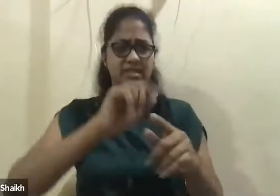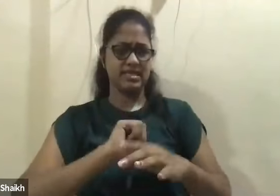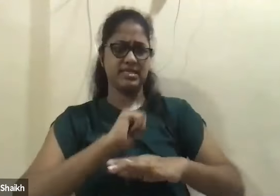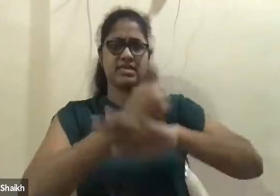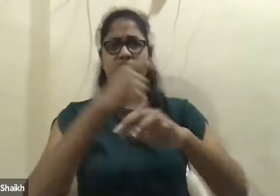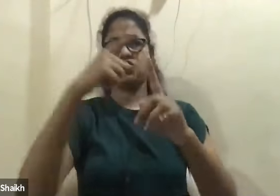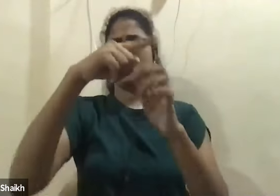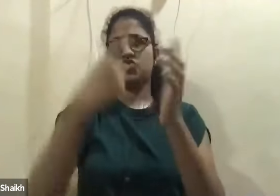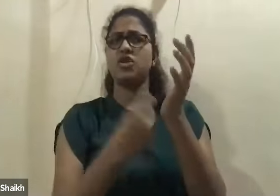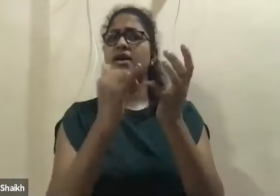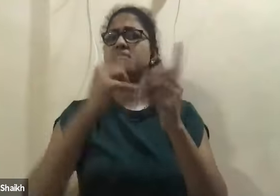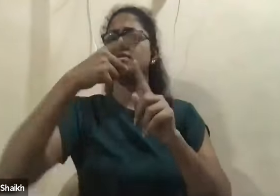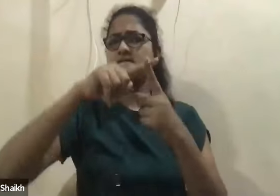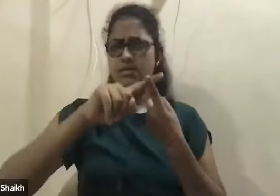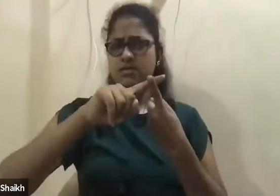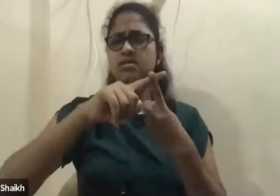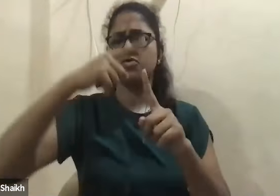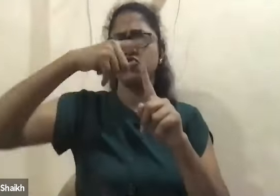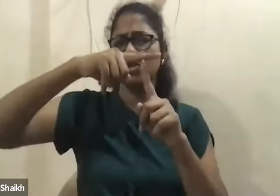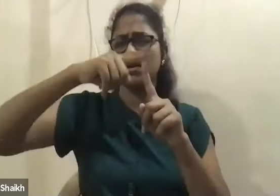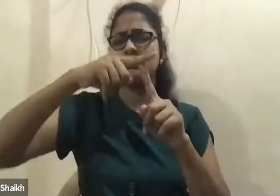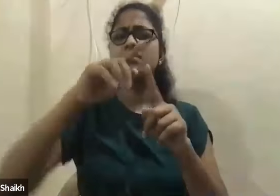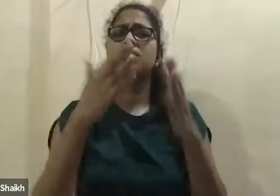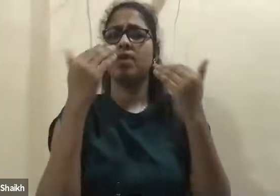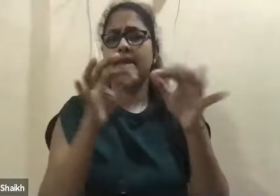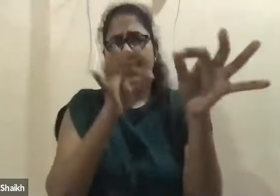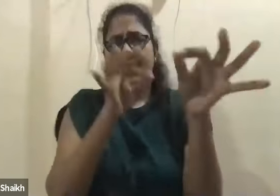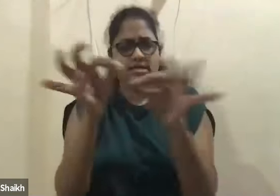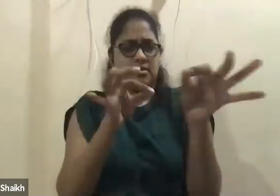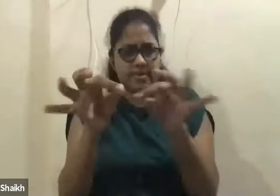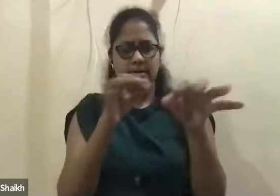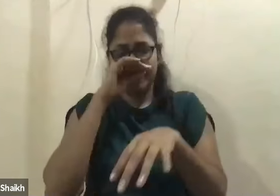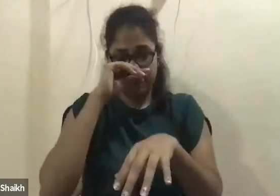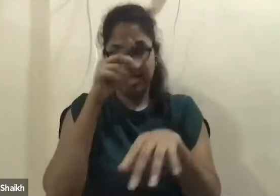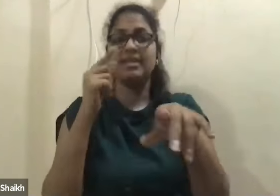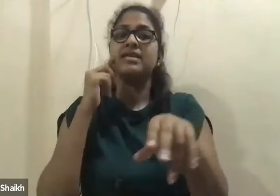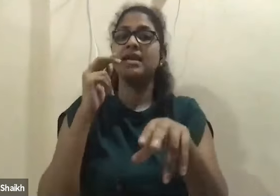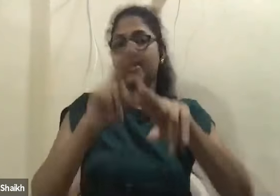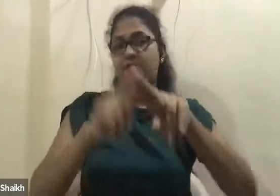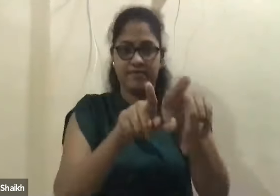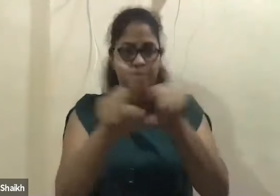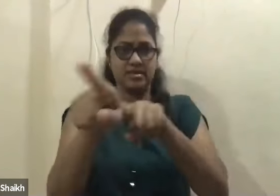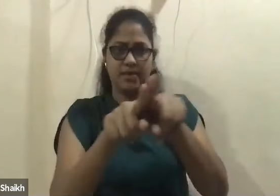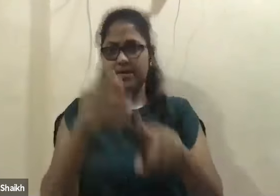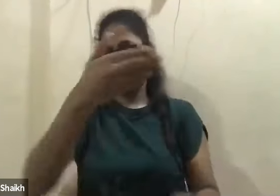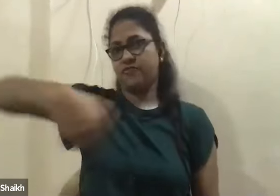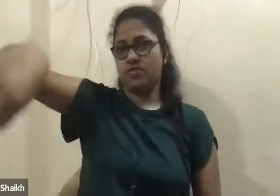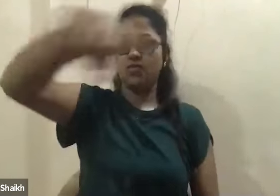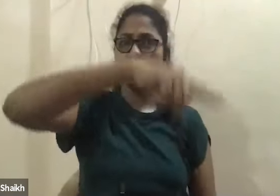illustration. See, supposing each one of us, we live a very busy life,